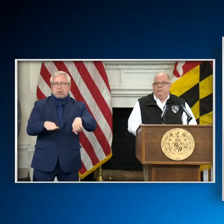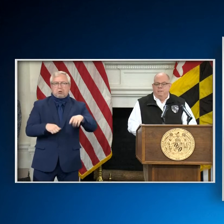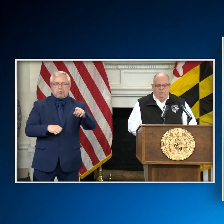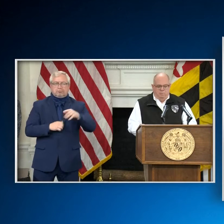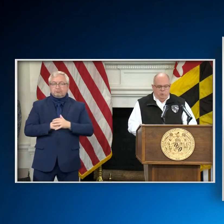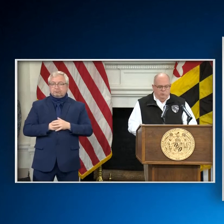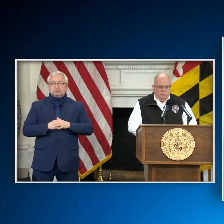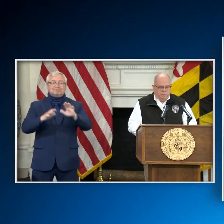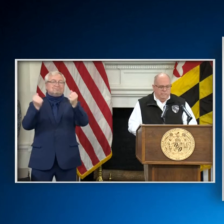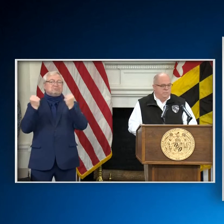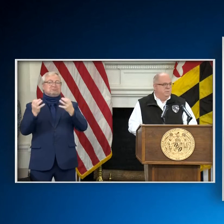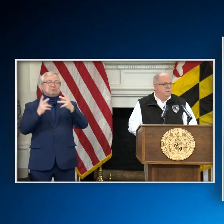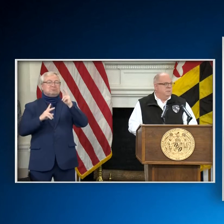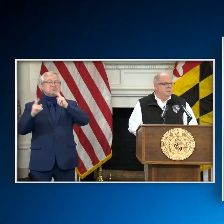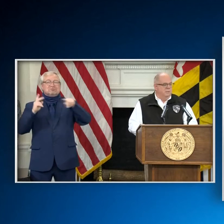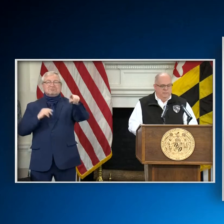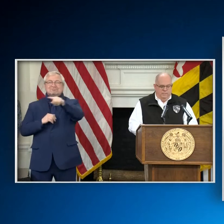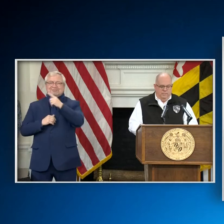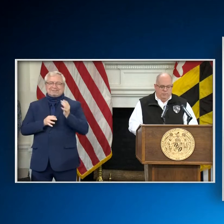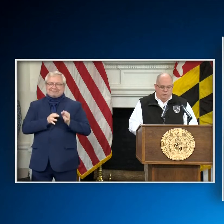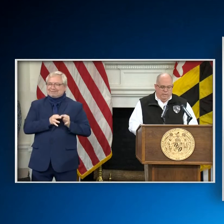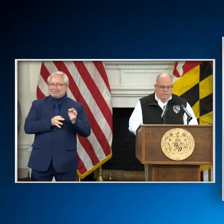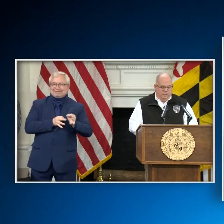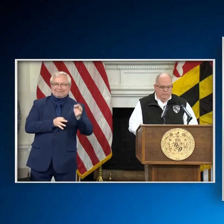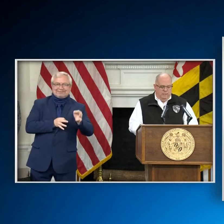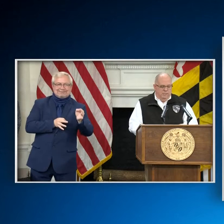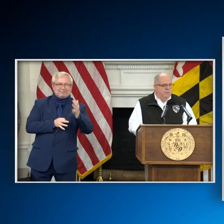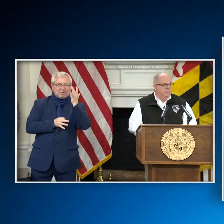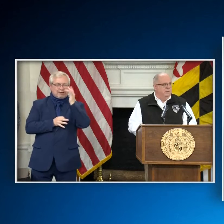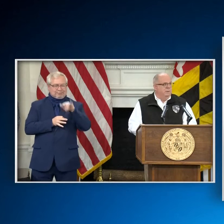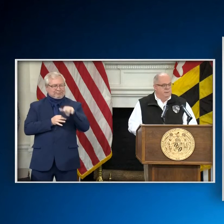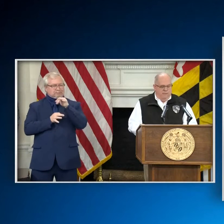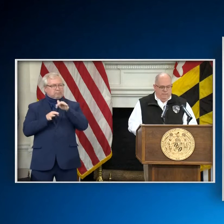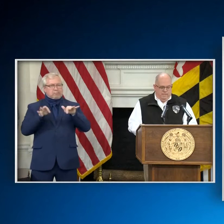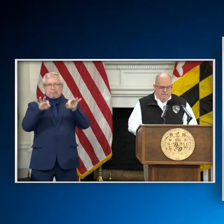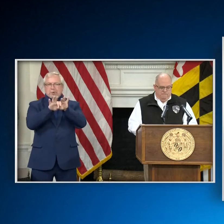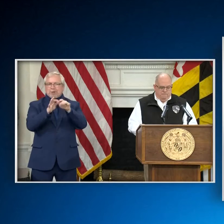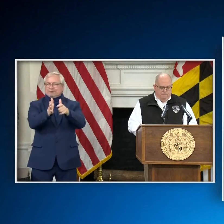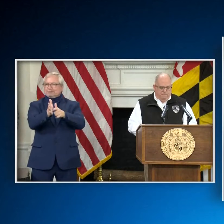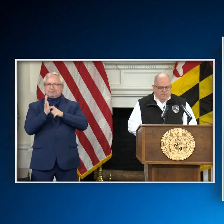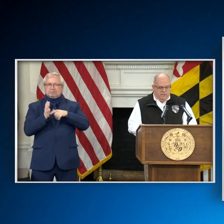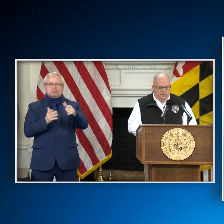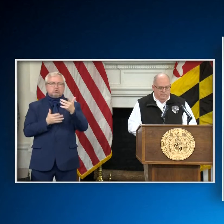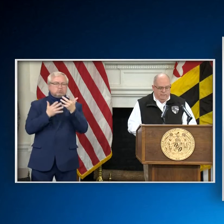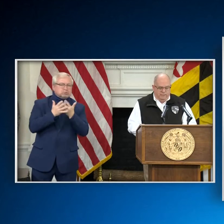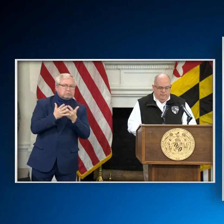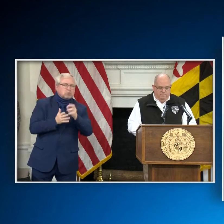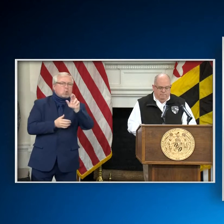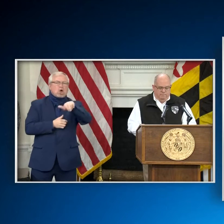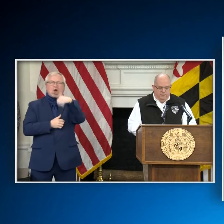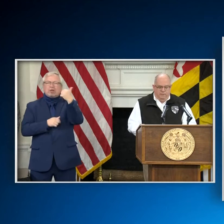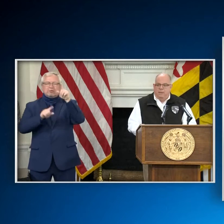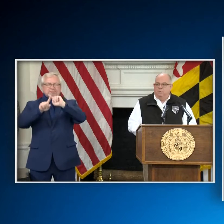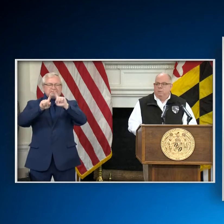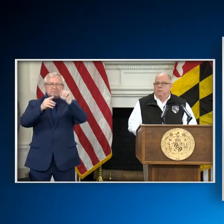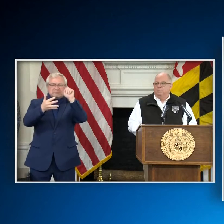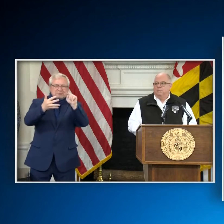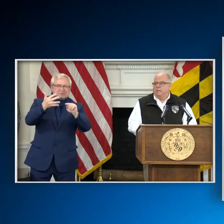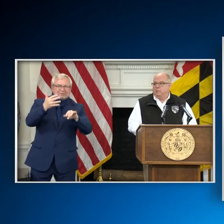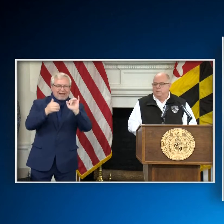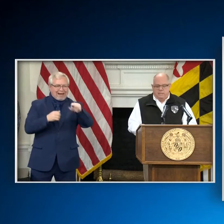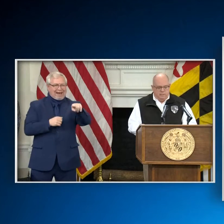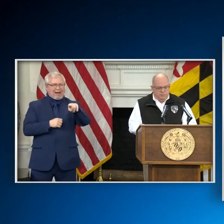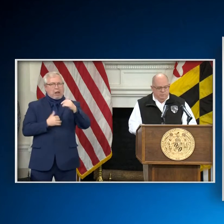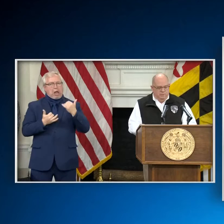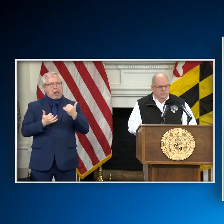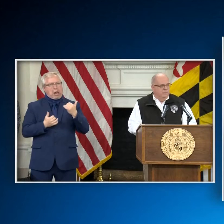off important procedures, screenings, and other things that they really